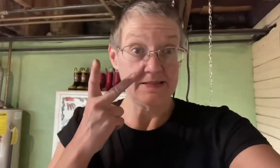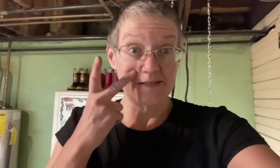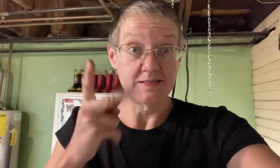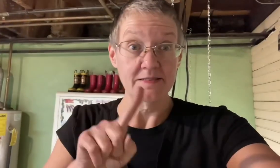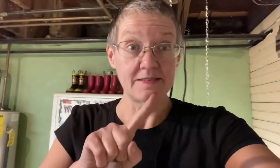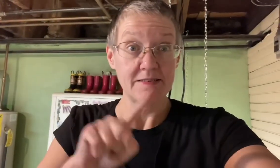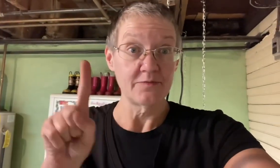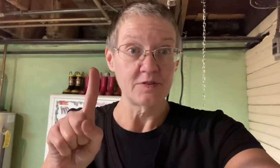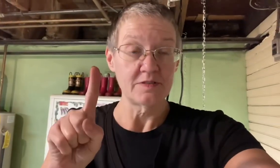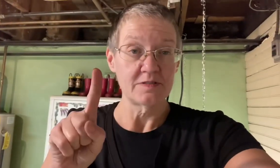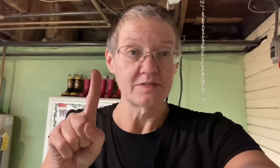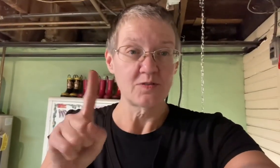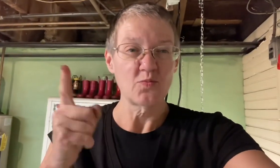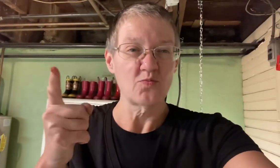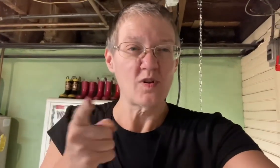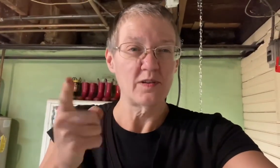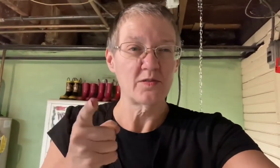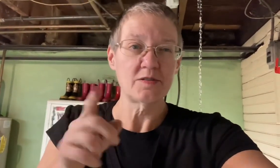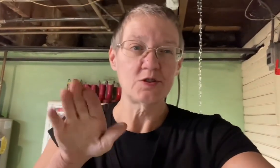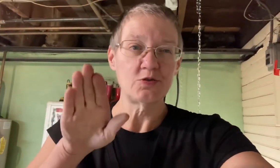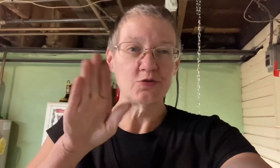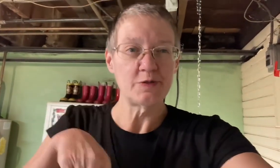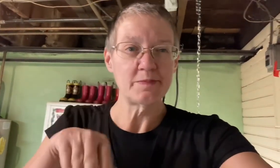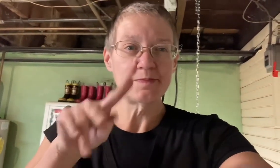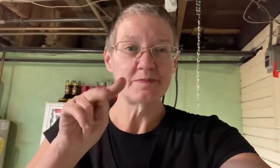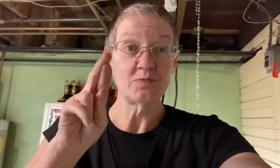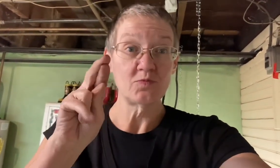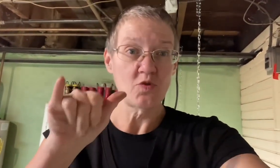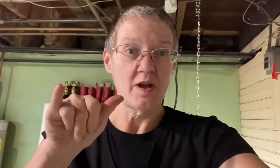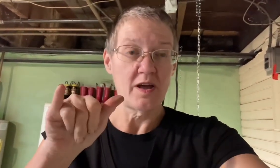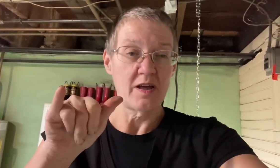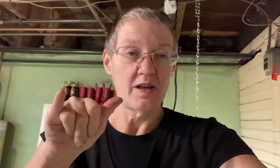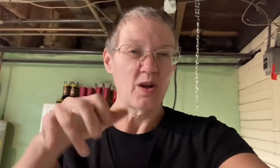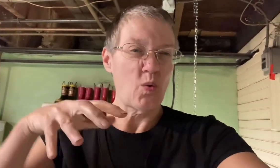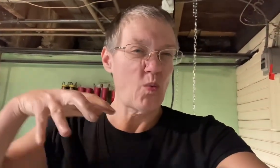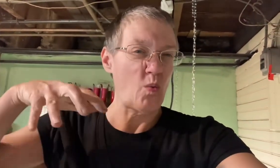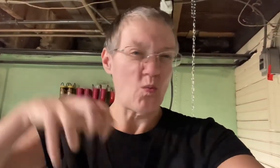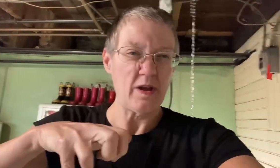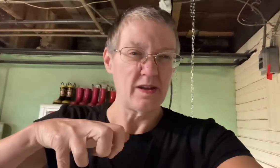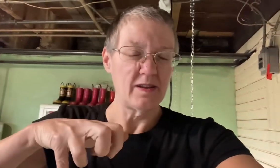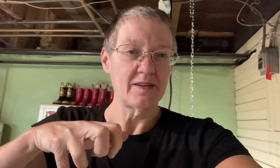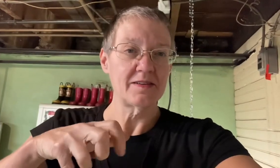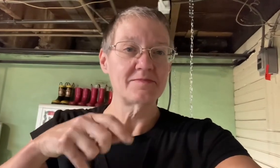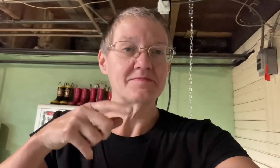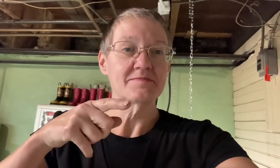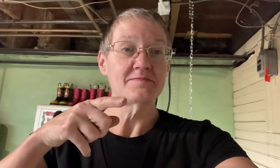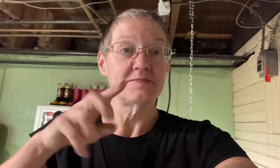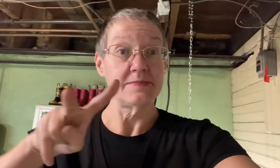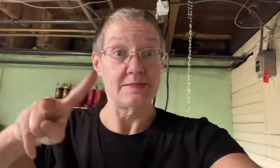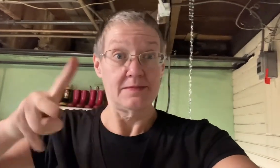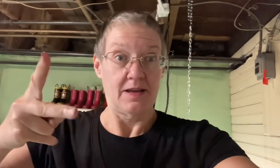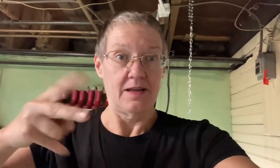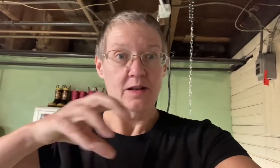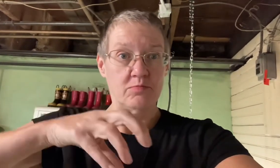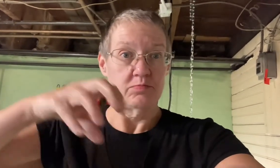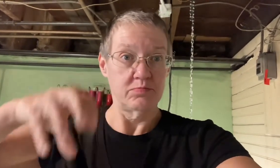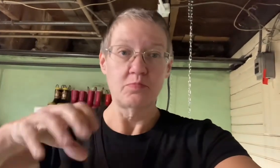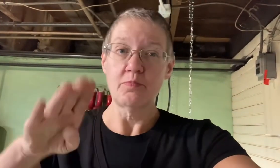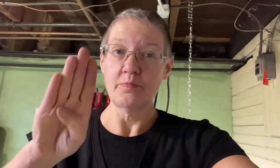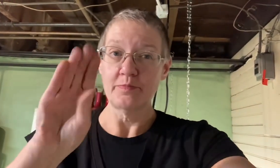Now you see the difference between the regular cheap trays, they're weak, and the